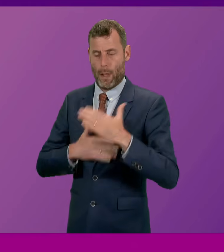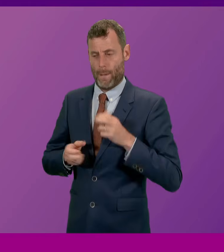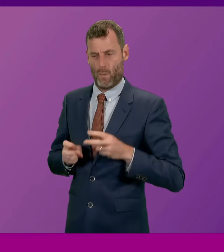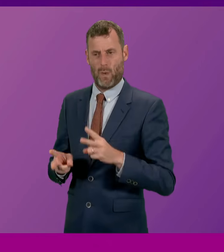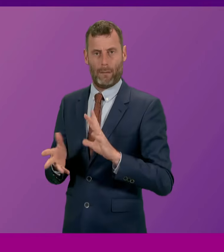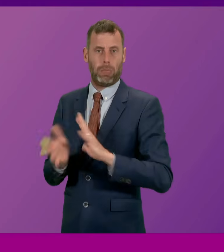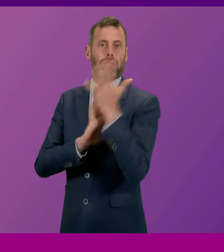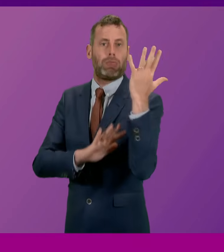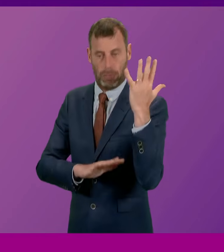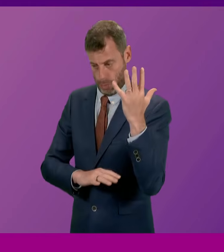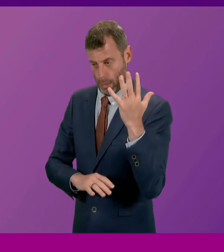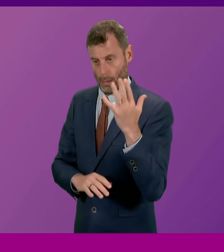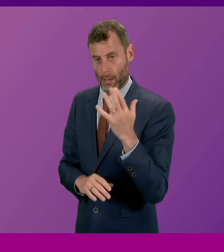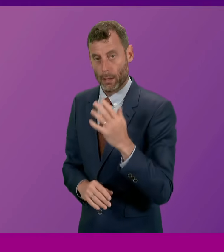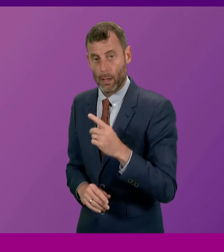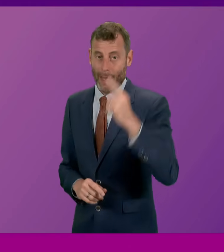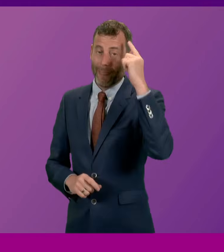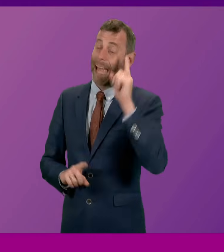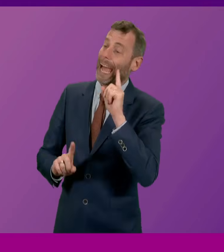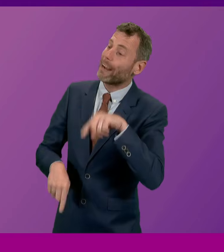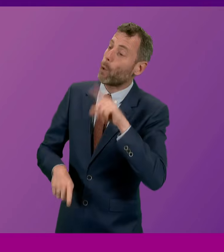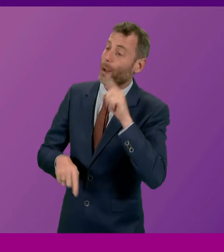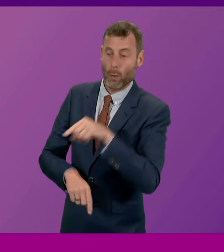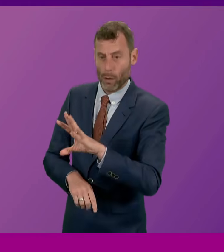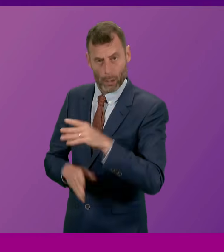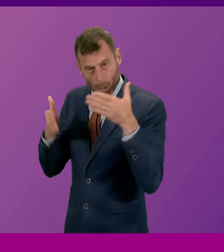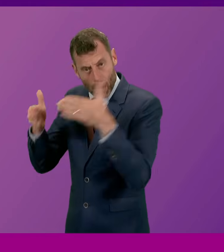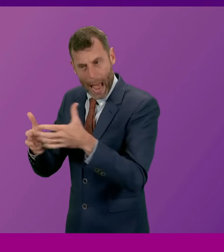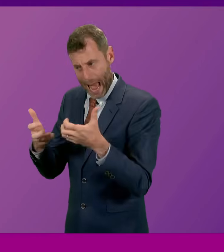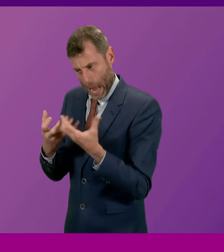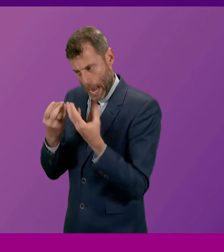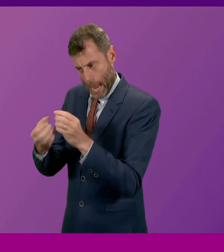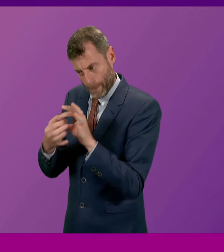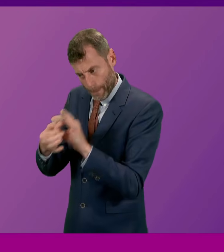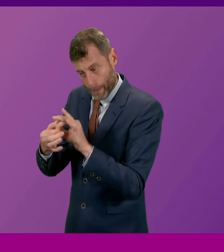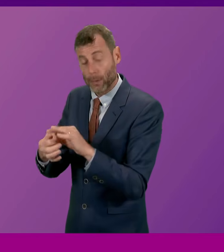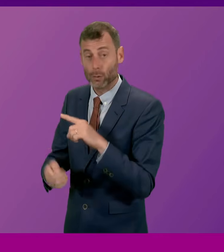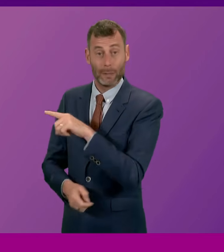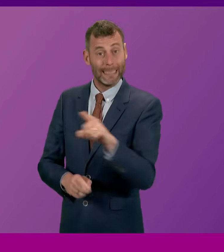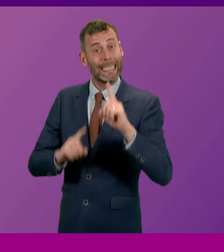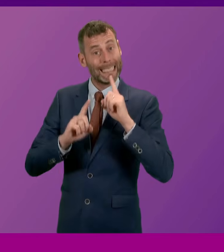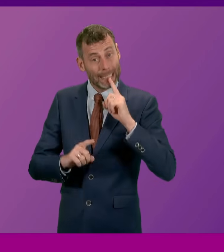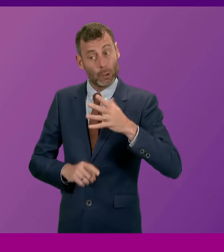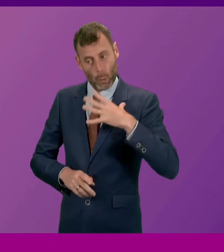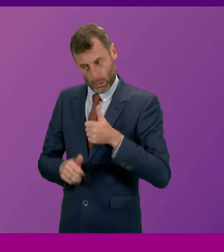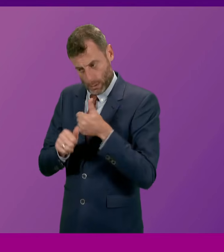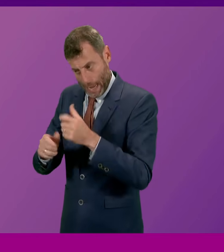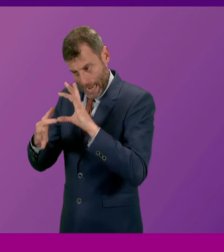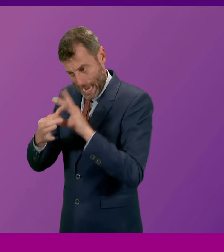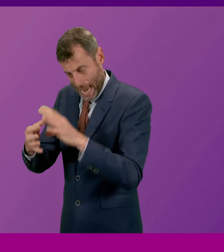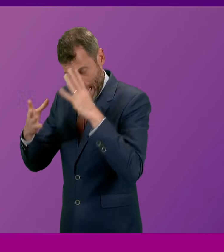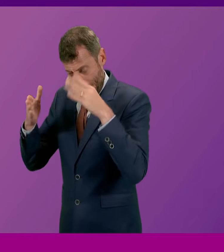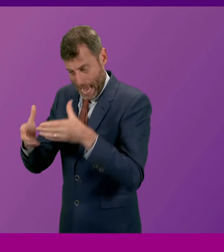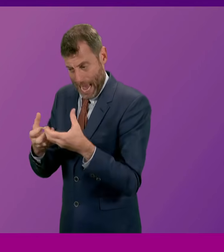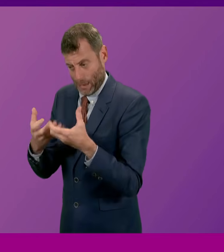that's precisely what the guidance assists the teaching profession to try to do, with the assistance of other resources that the government has put in place into